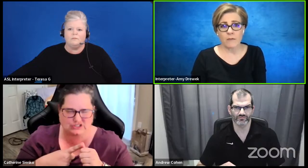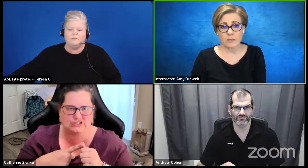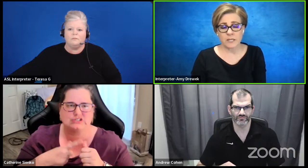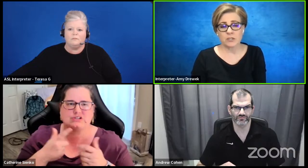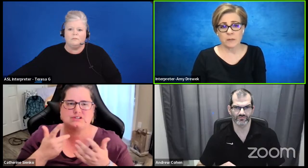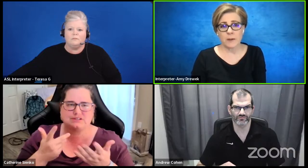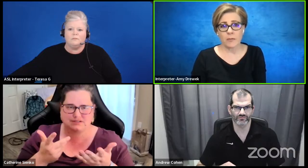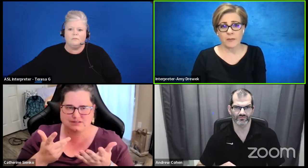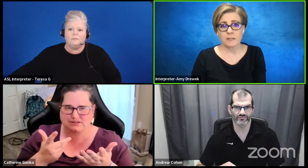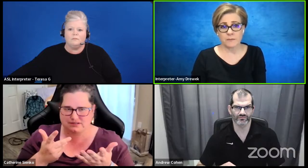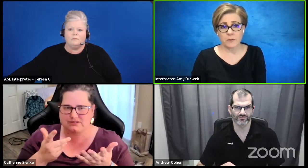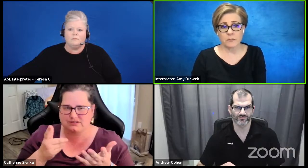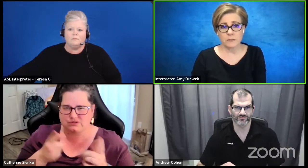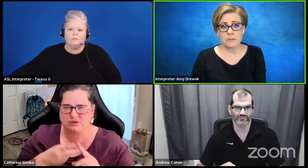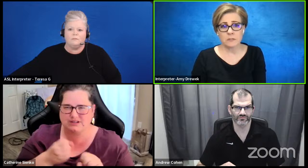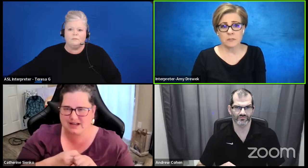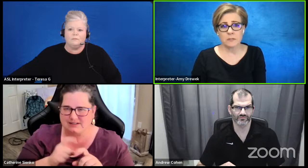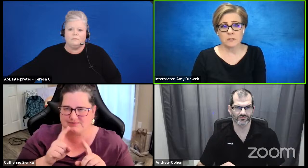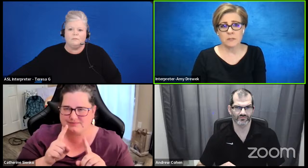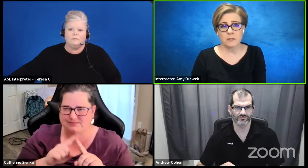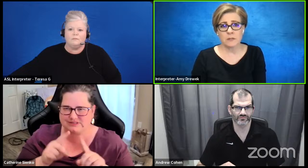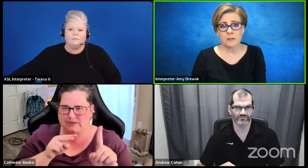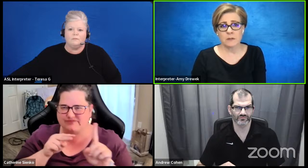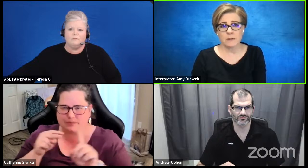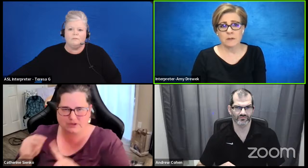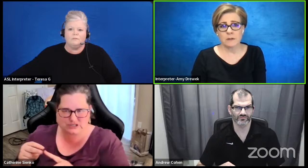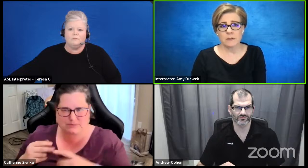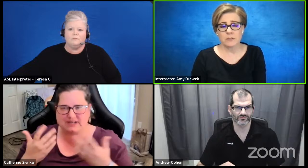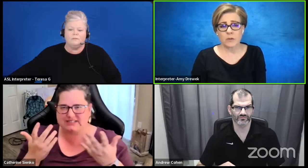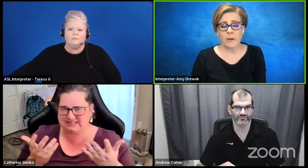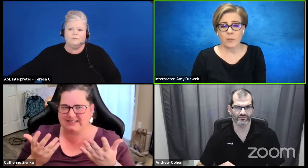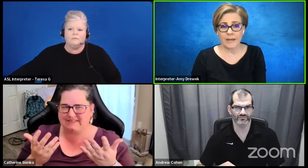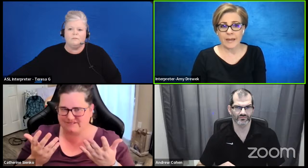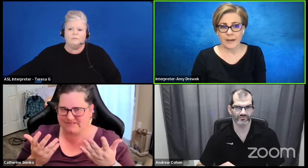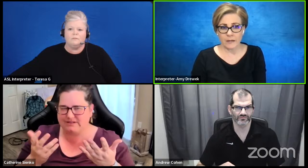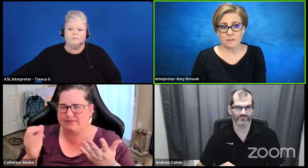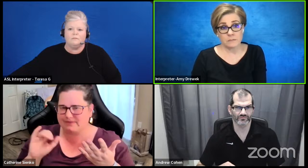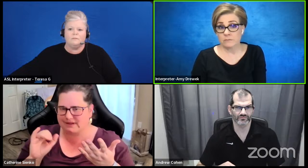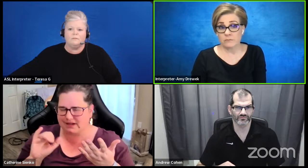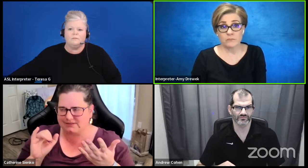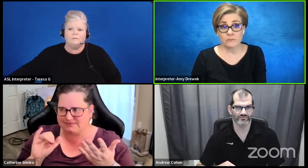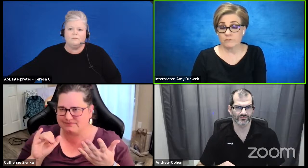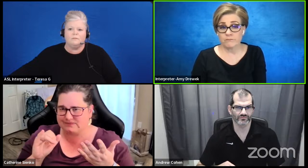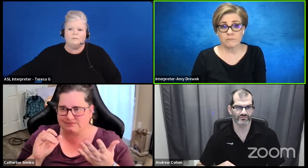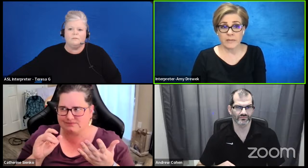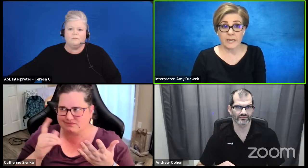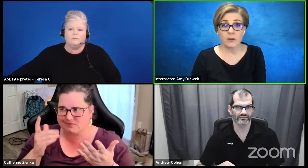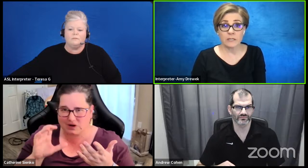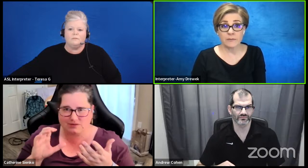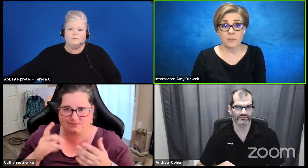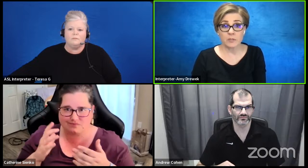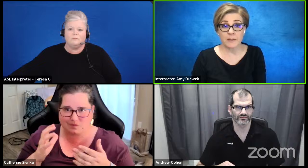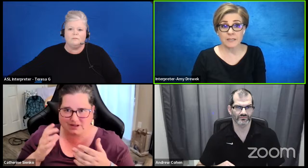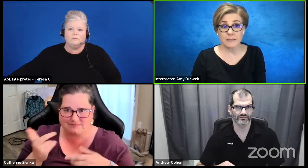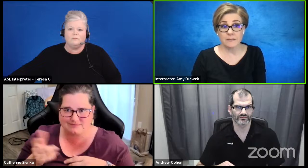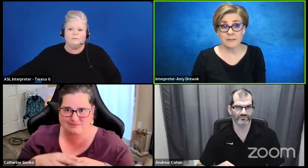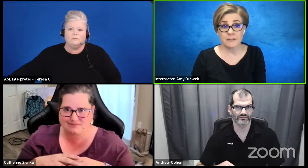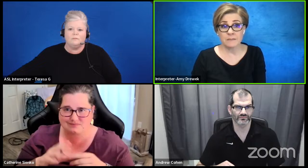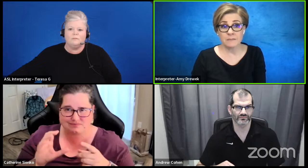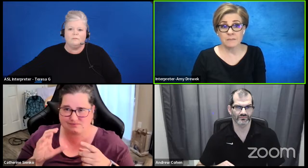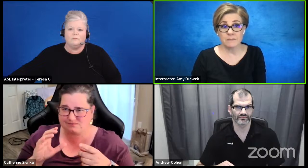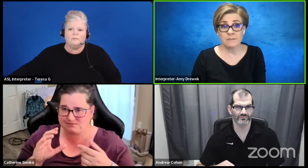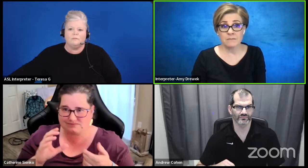a dialogue and a conversation about this first so that we can hear